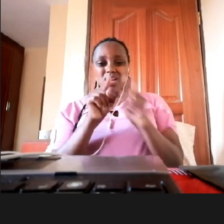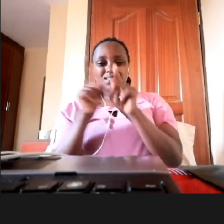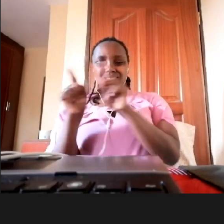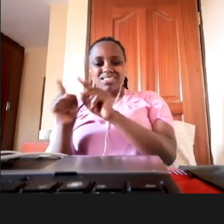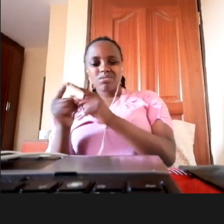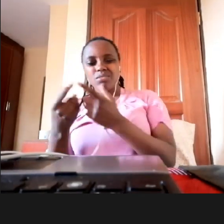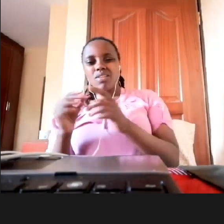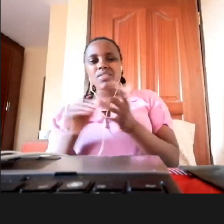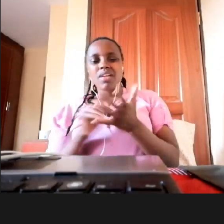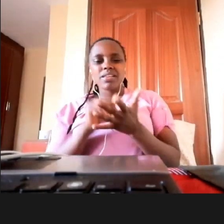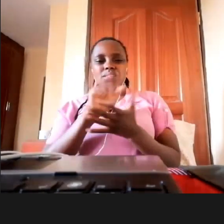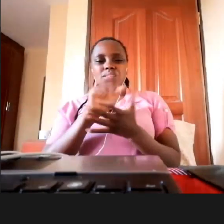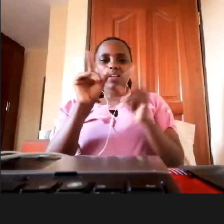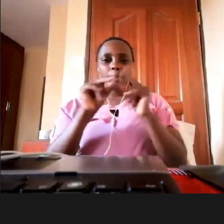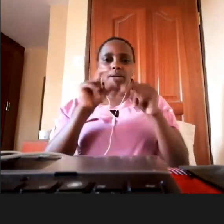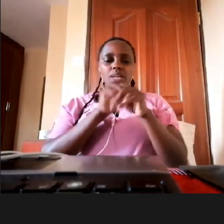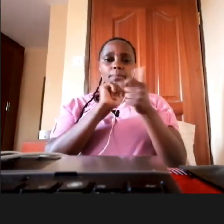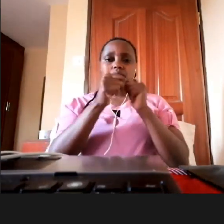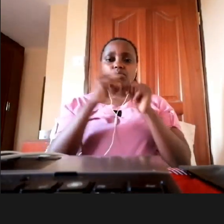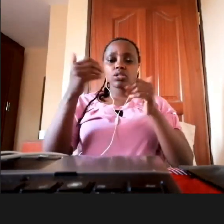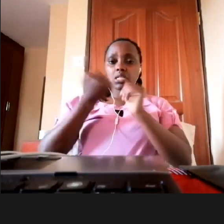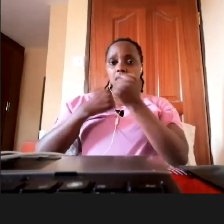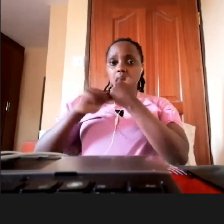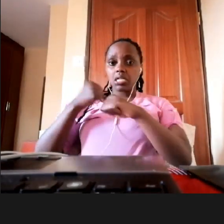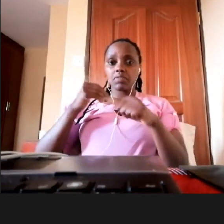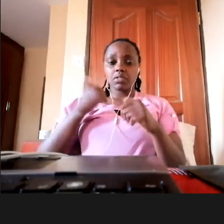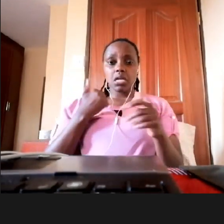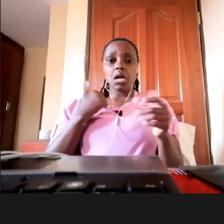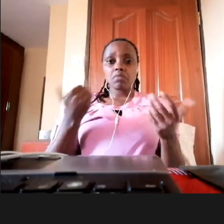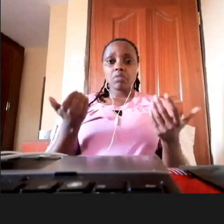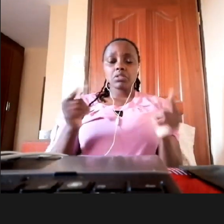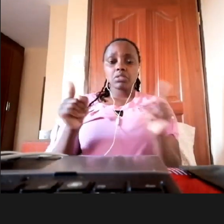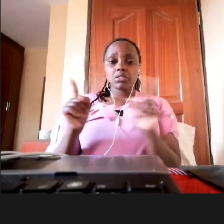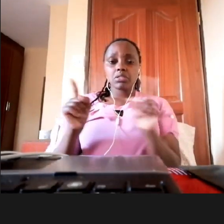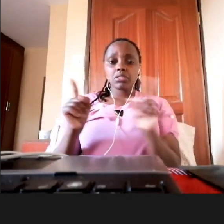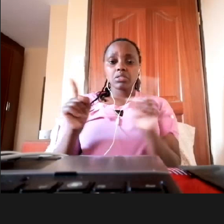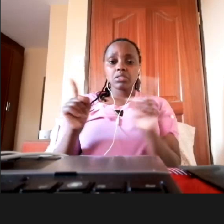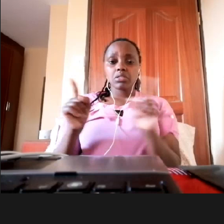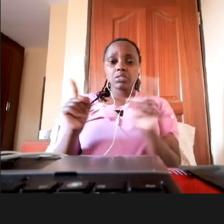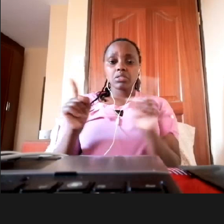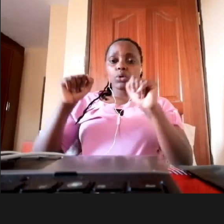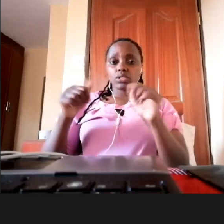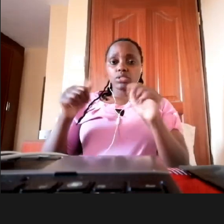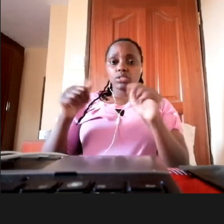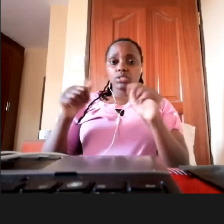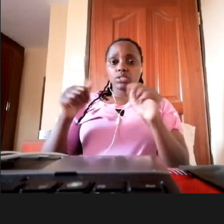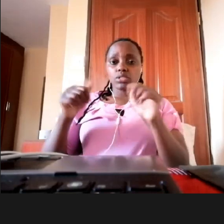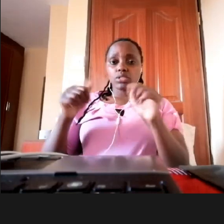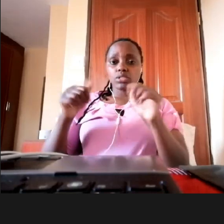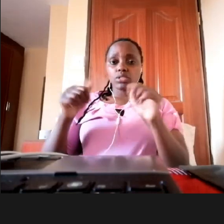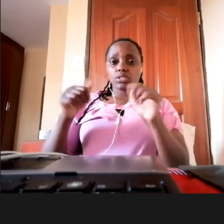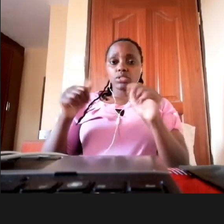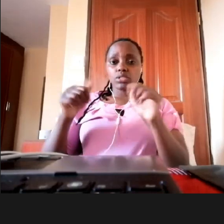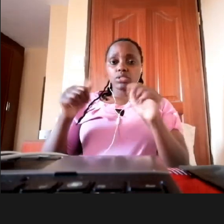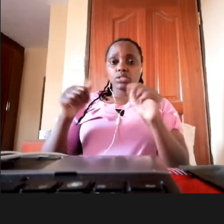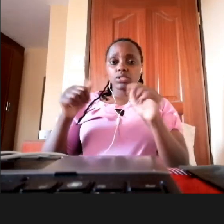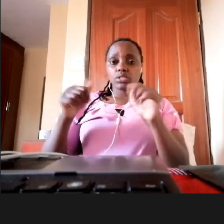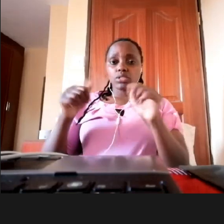this message during sporting activities. We were able to convince the government